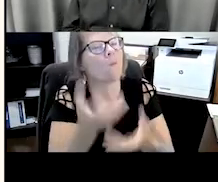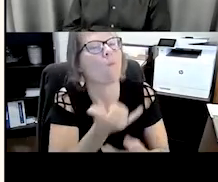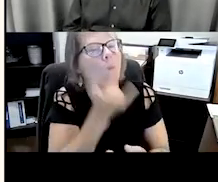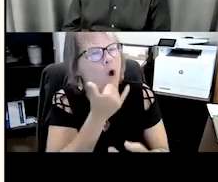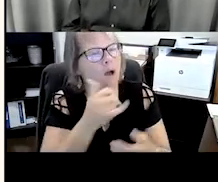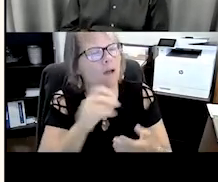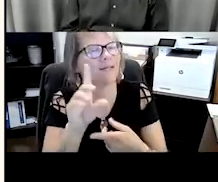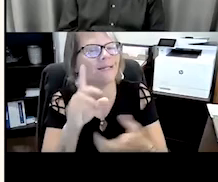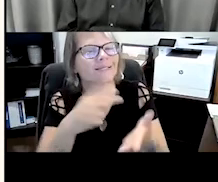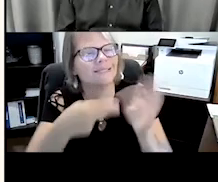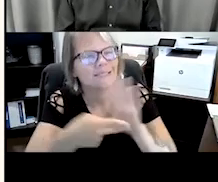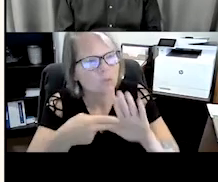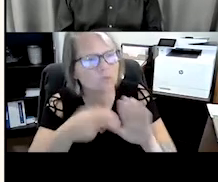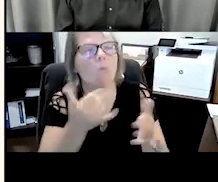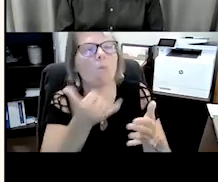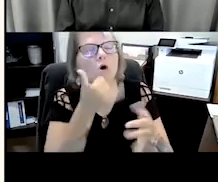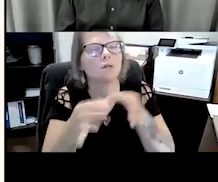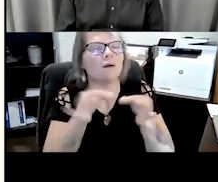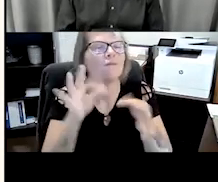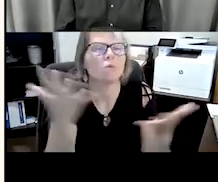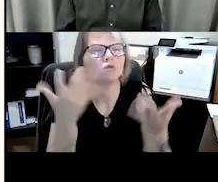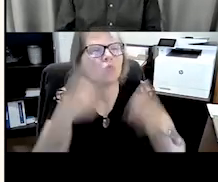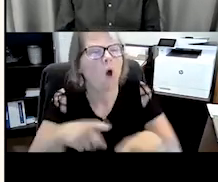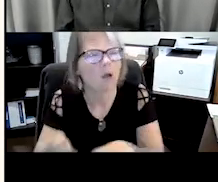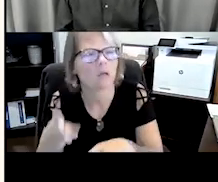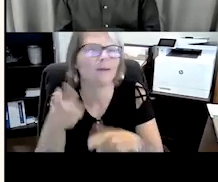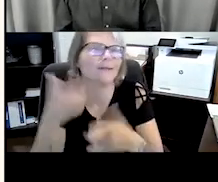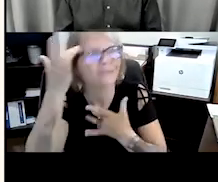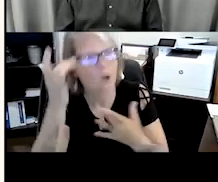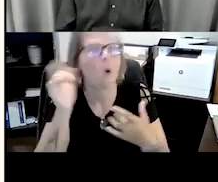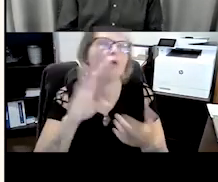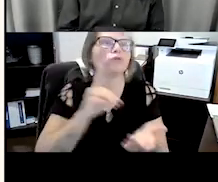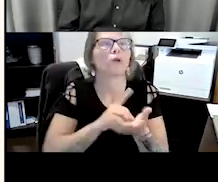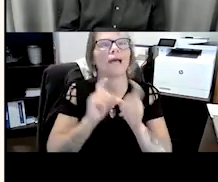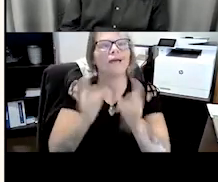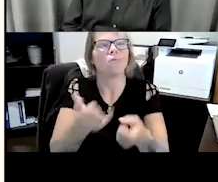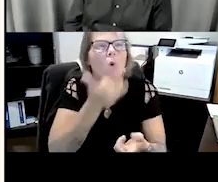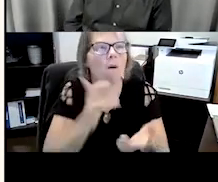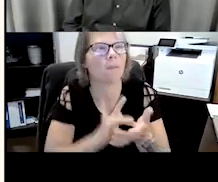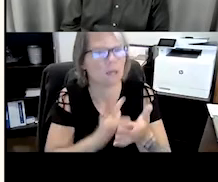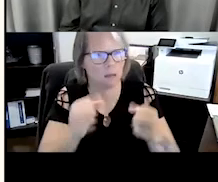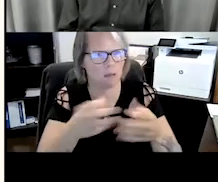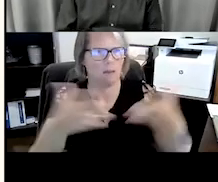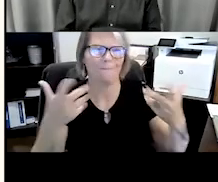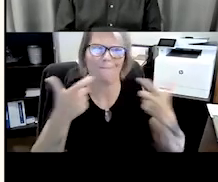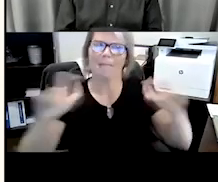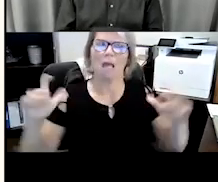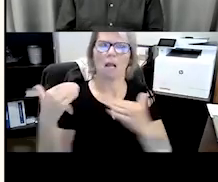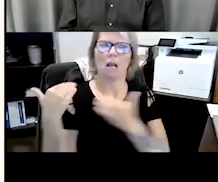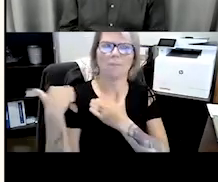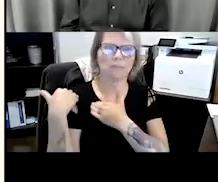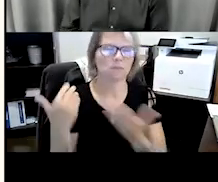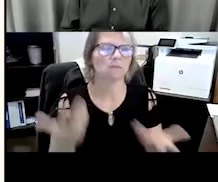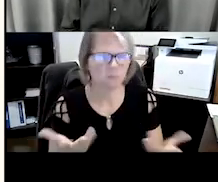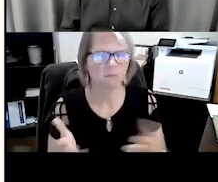to interpret for these huge diagnoses that doctors share, or these legalese that lawyers share?